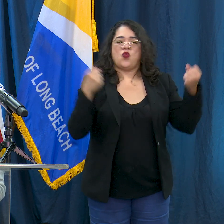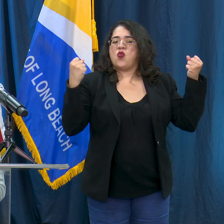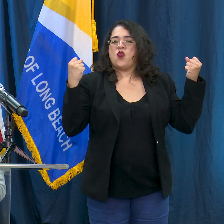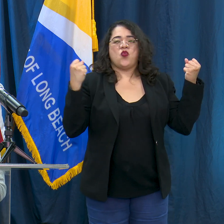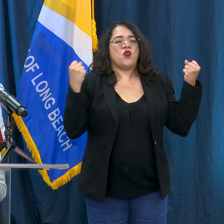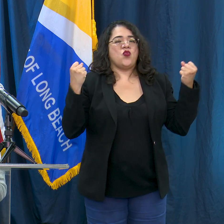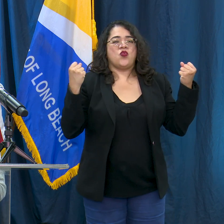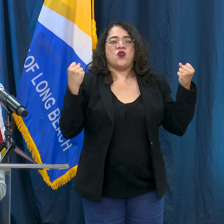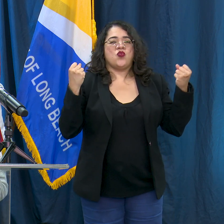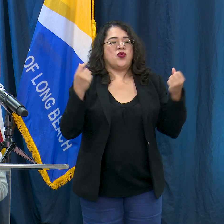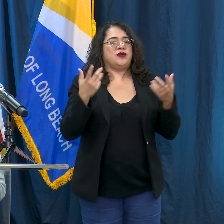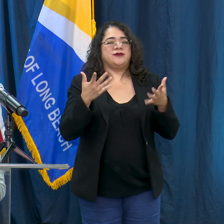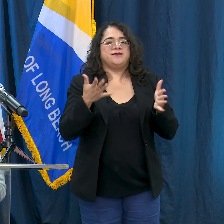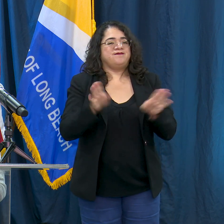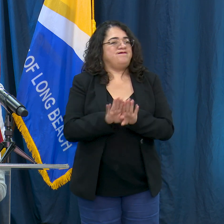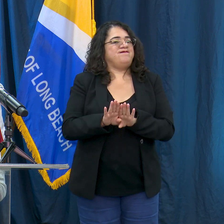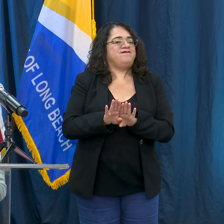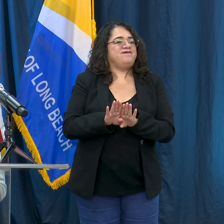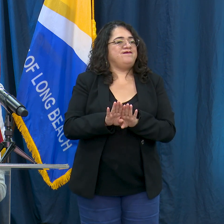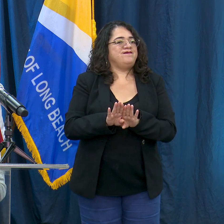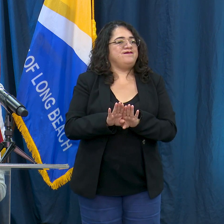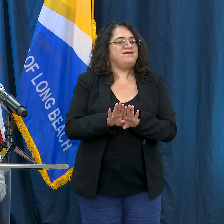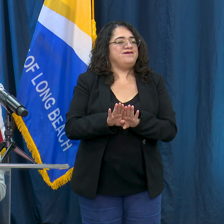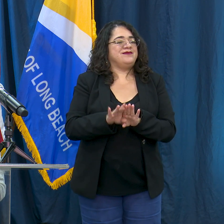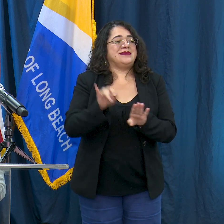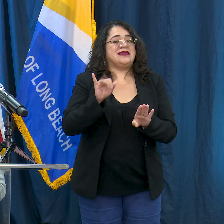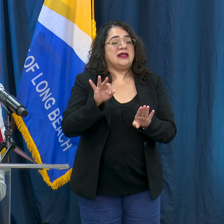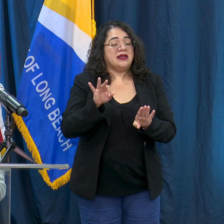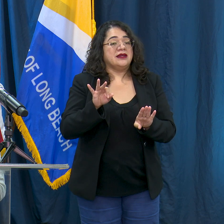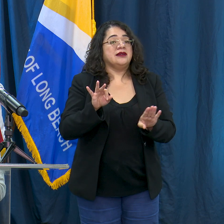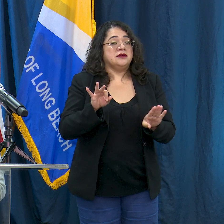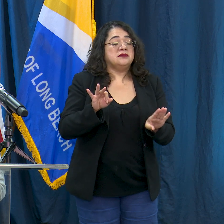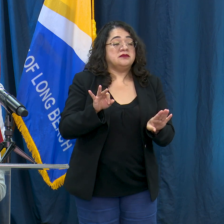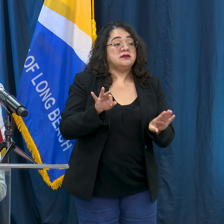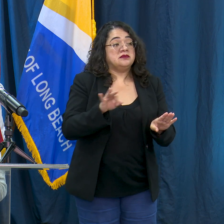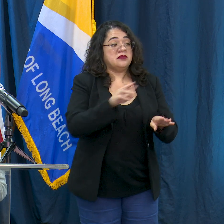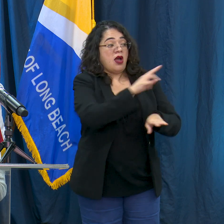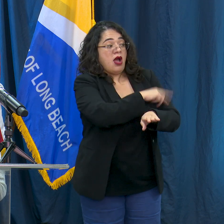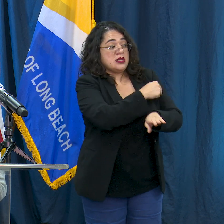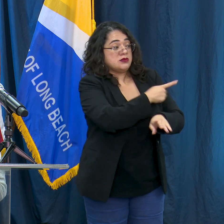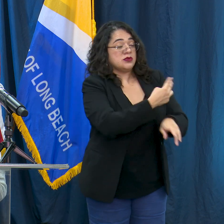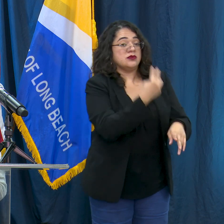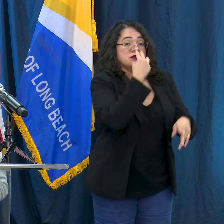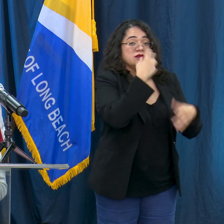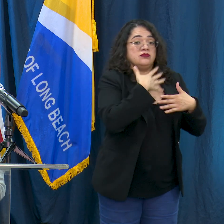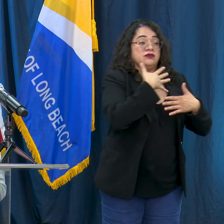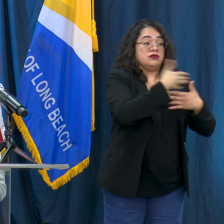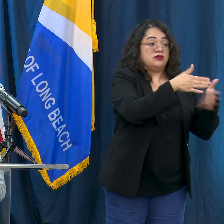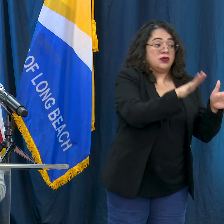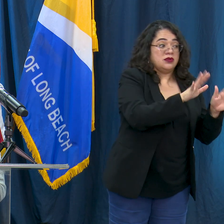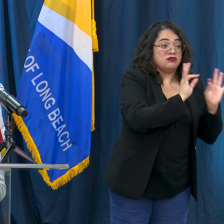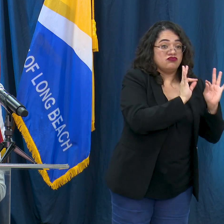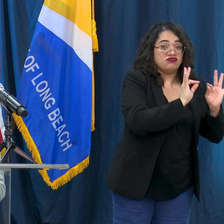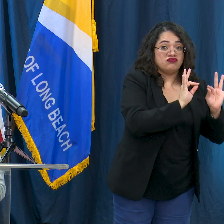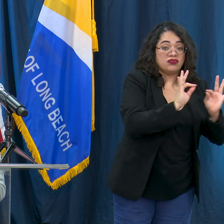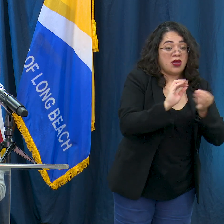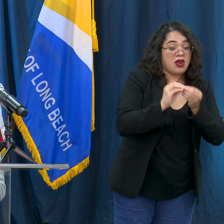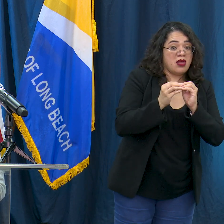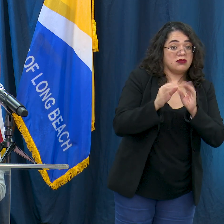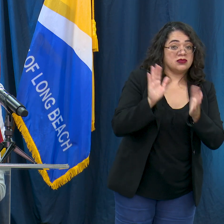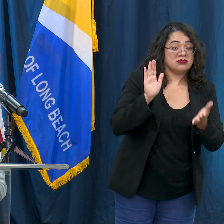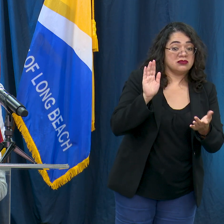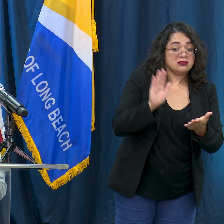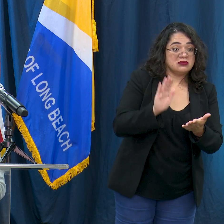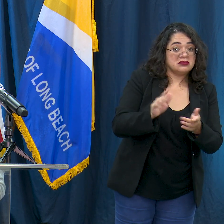we continue to remain in a space where we can handle with our hospitals and ventilators and everything else, then we would look at that